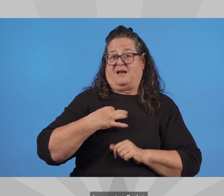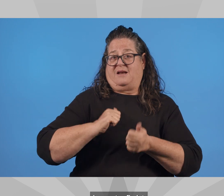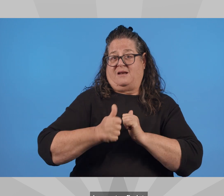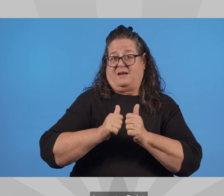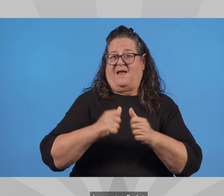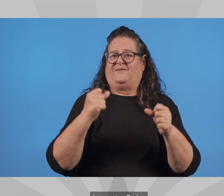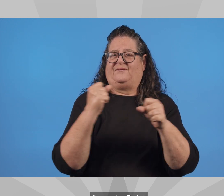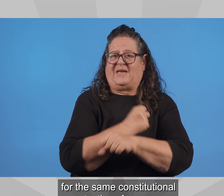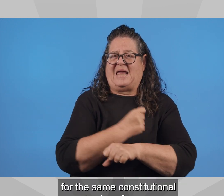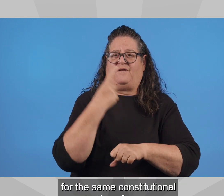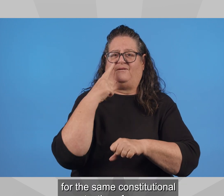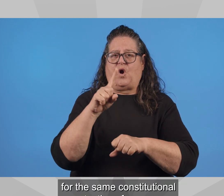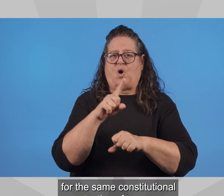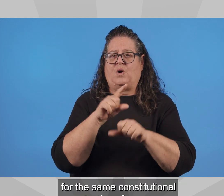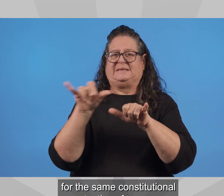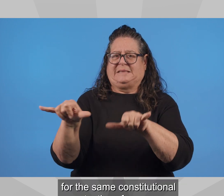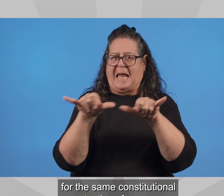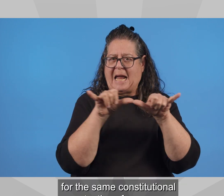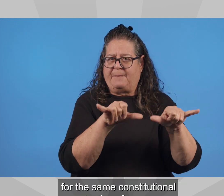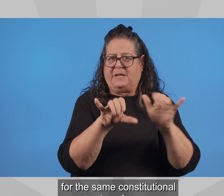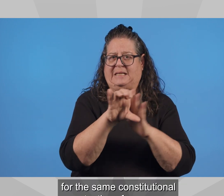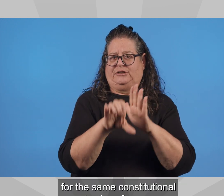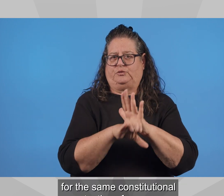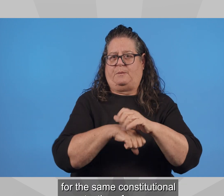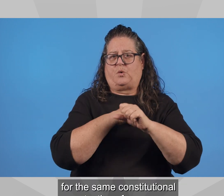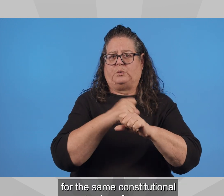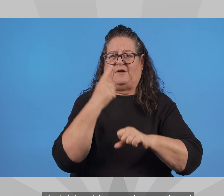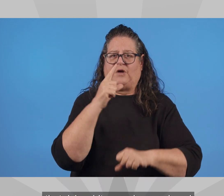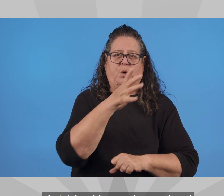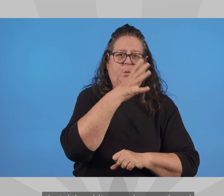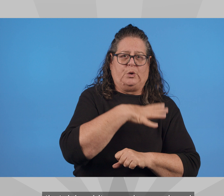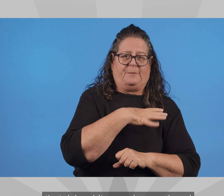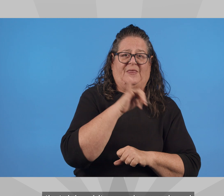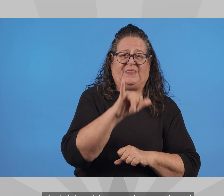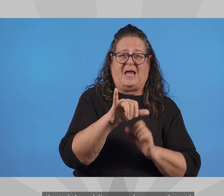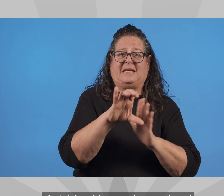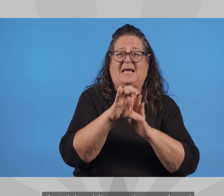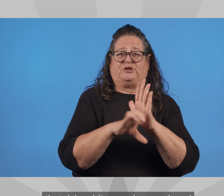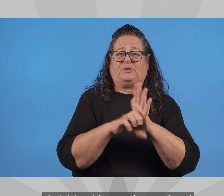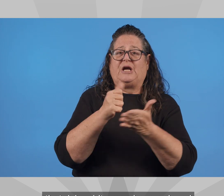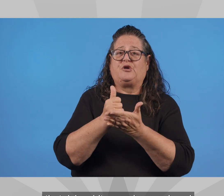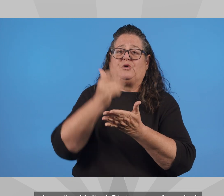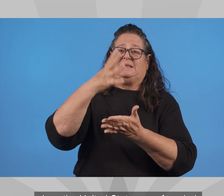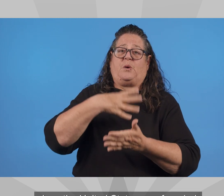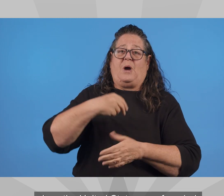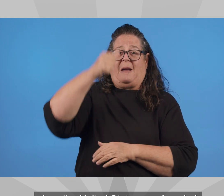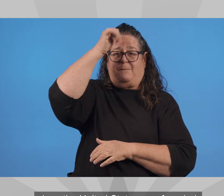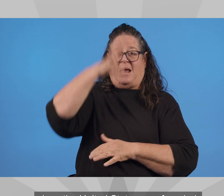I run to fight for the same constitutional protections for women that rich white men have enjoyed since the United States